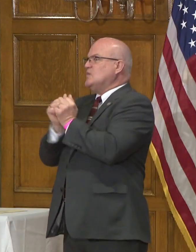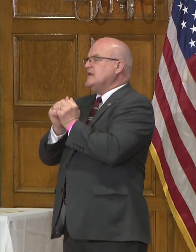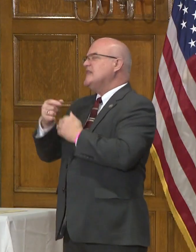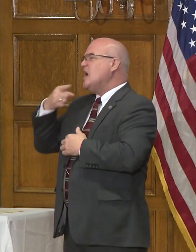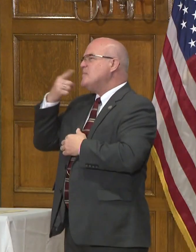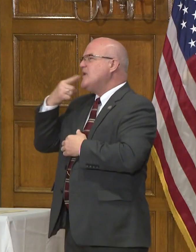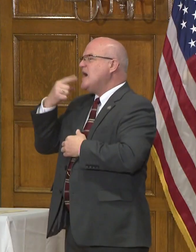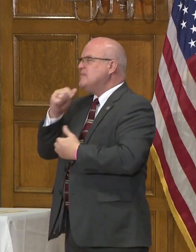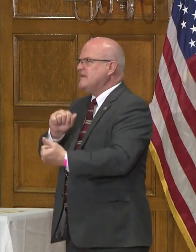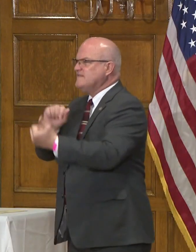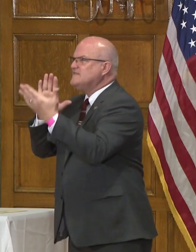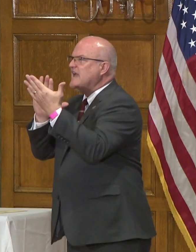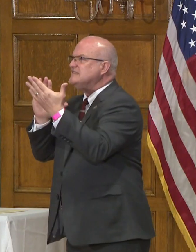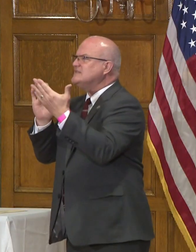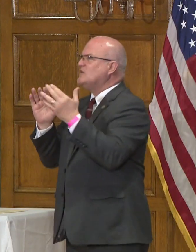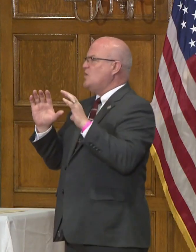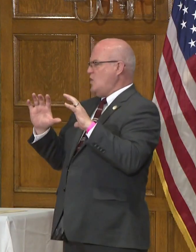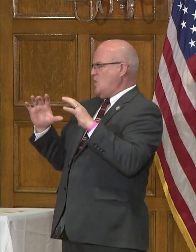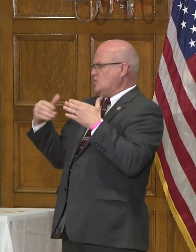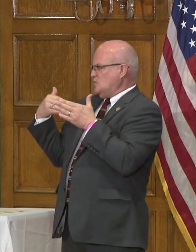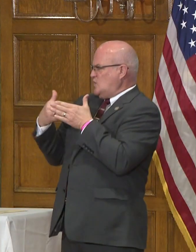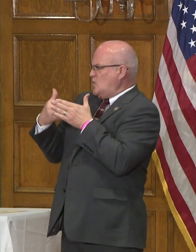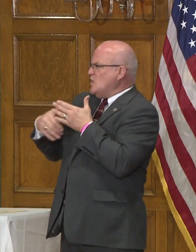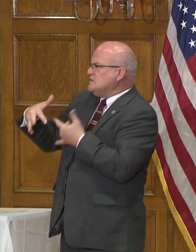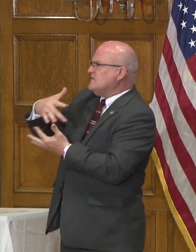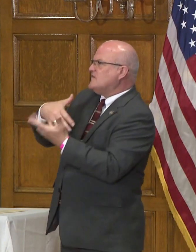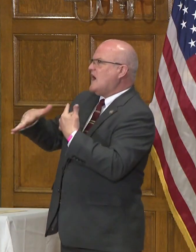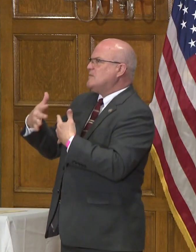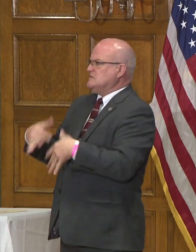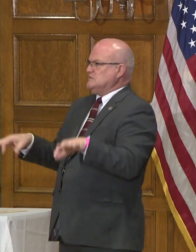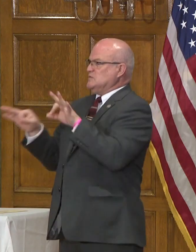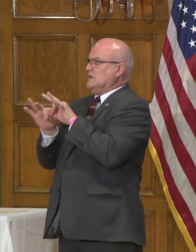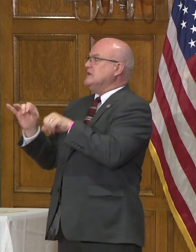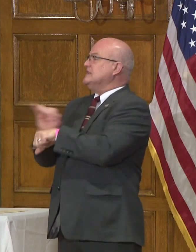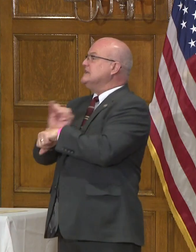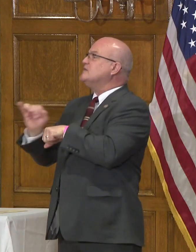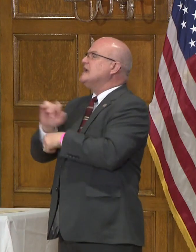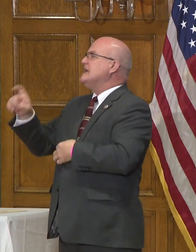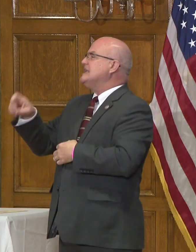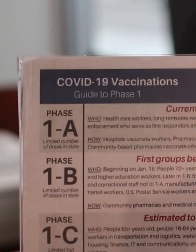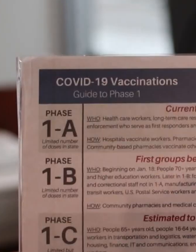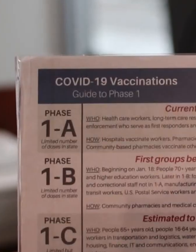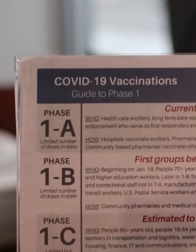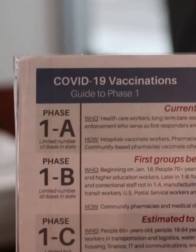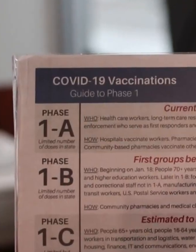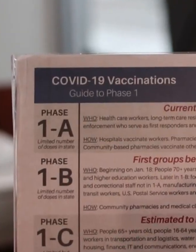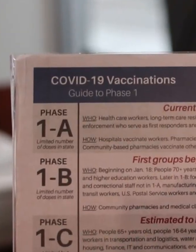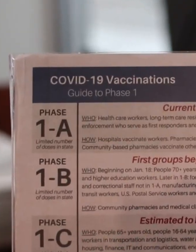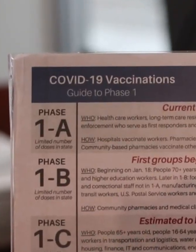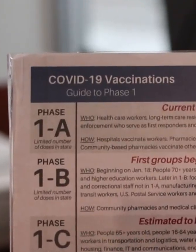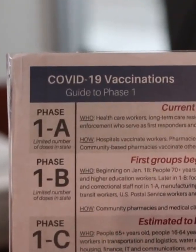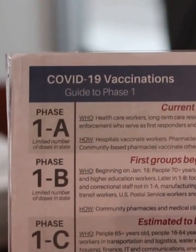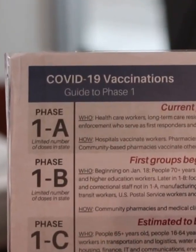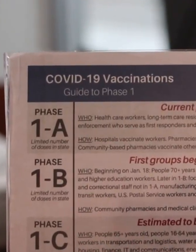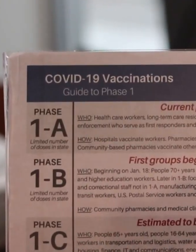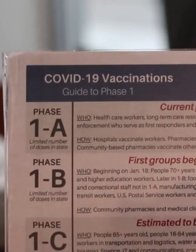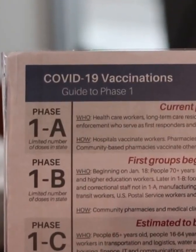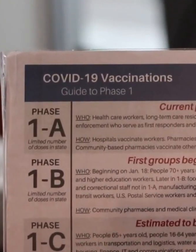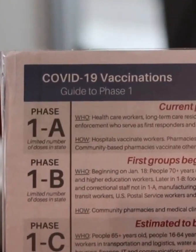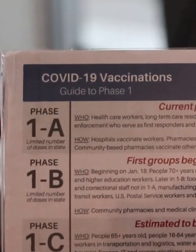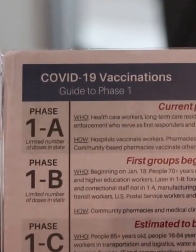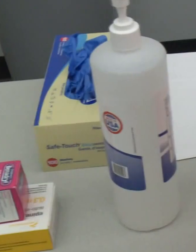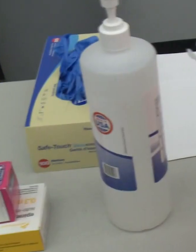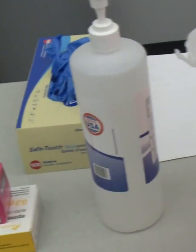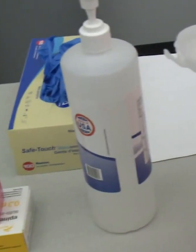public facing or in a close environment or critical industry that needs to be covered. Governor Hutchinson says the reason for the